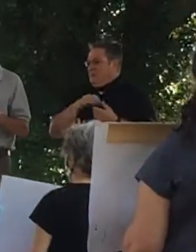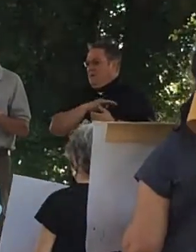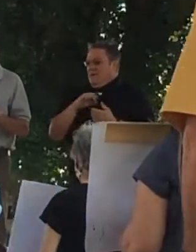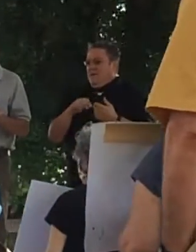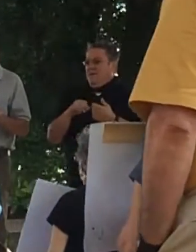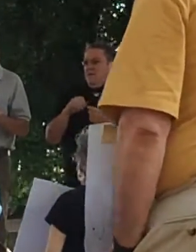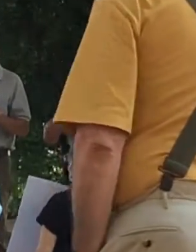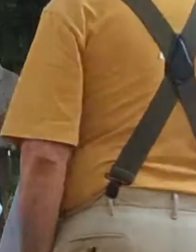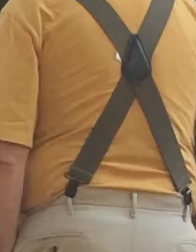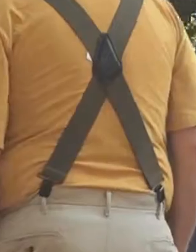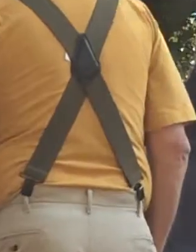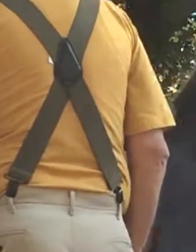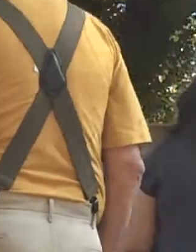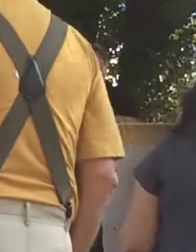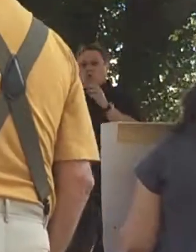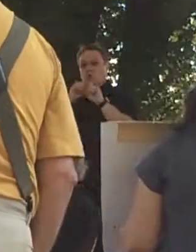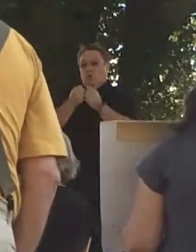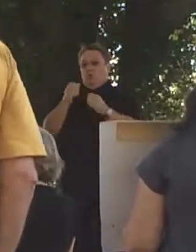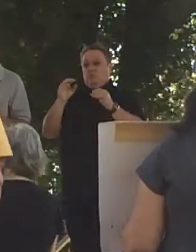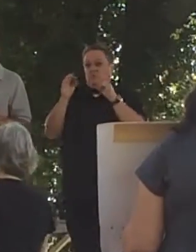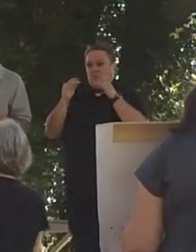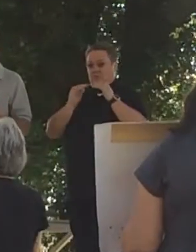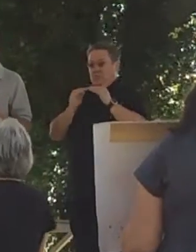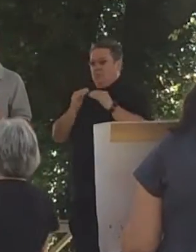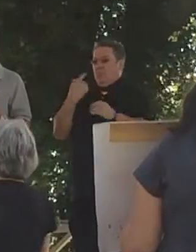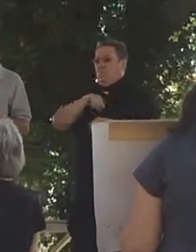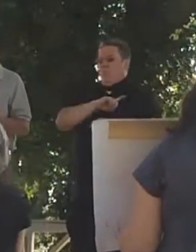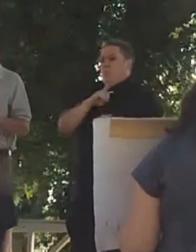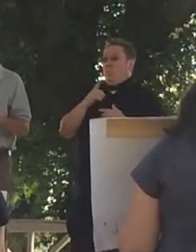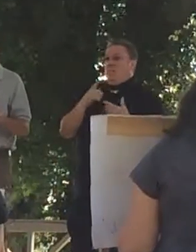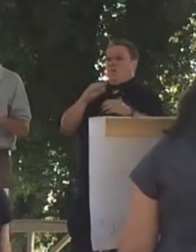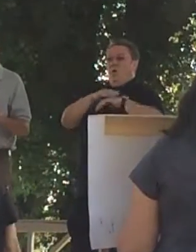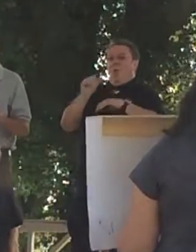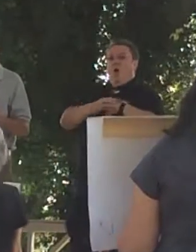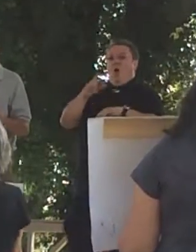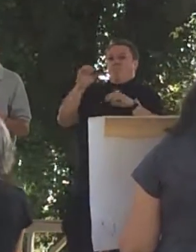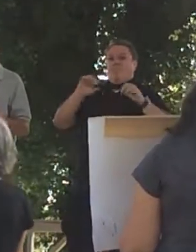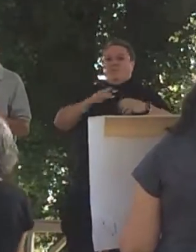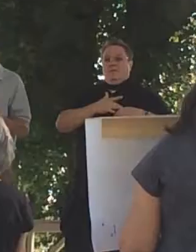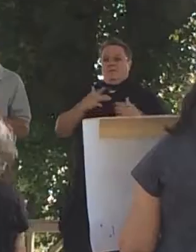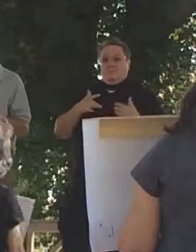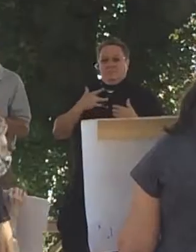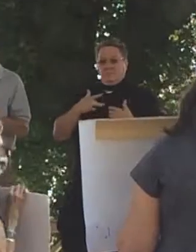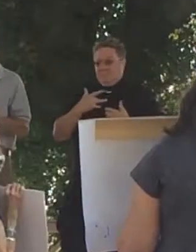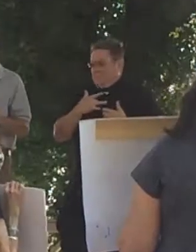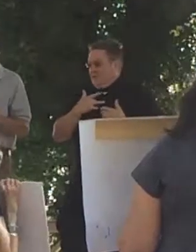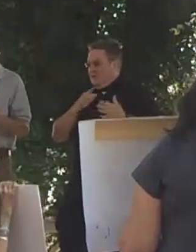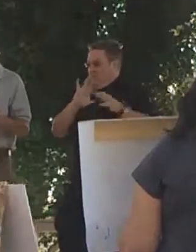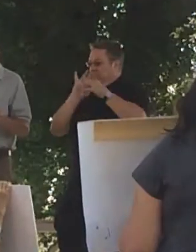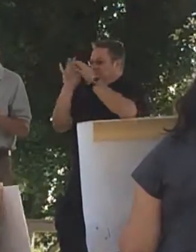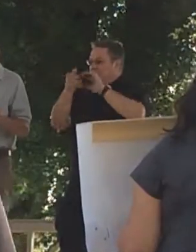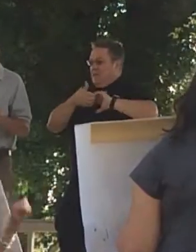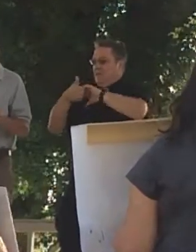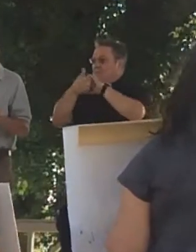leadership working for social justice and culture inclusion. We call upon the compassion and collegiality of our